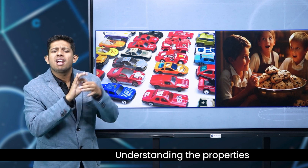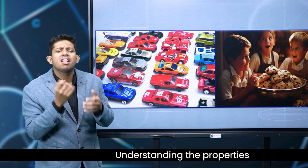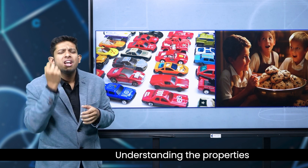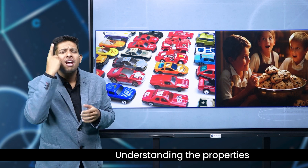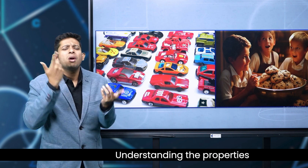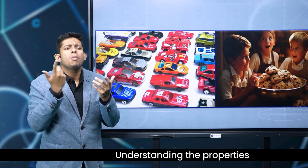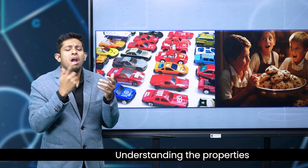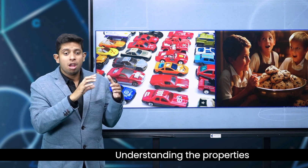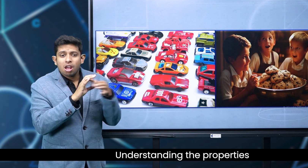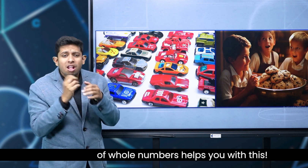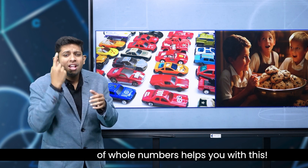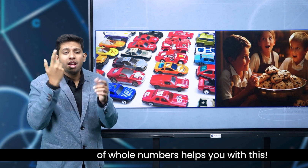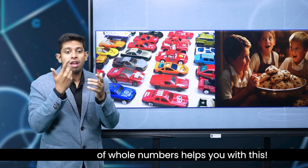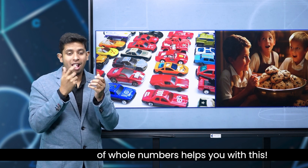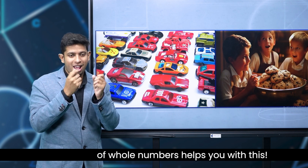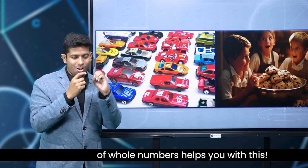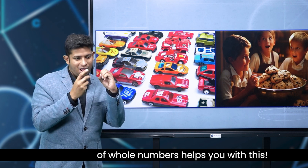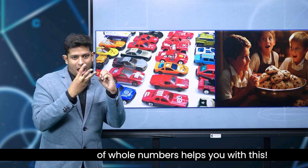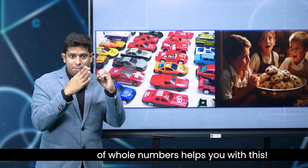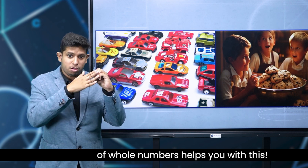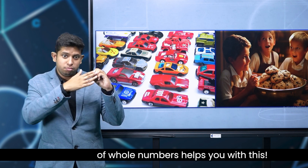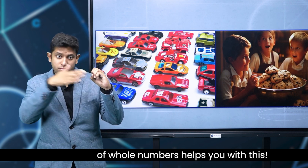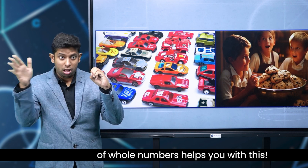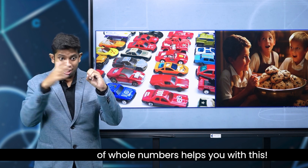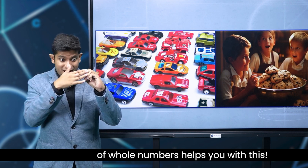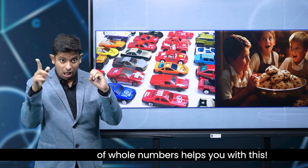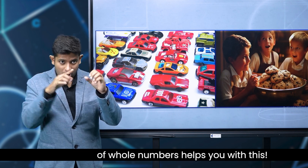Understanding the properties of whole numbers helps you with this.